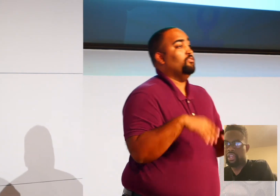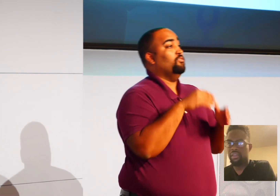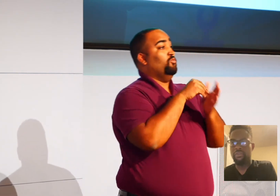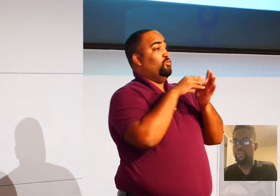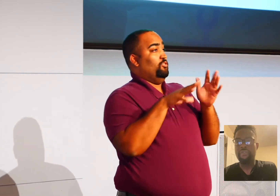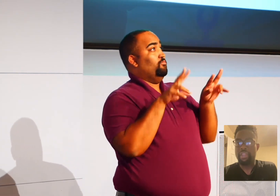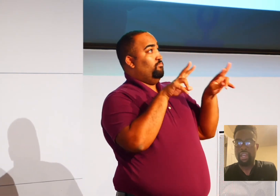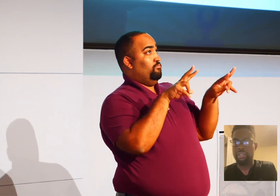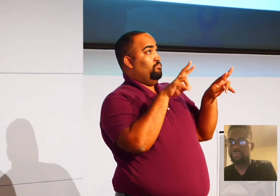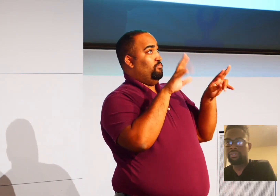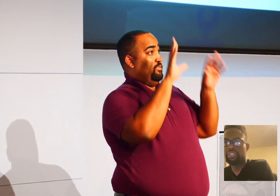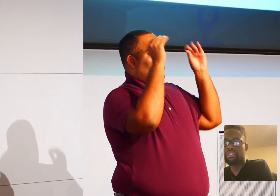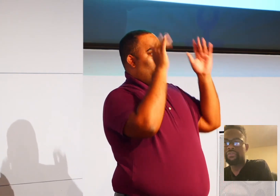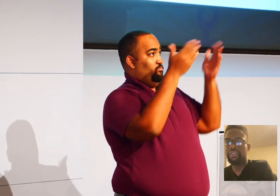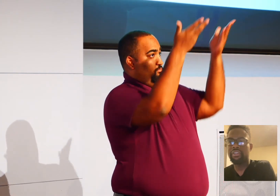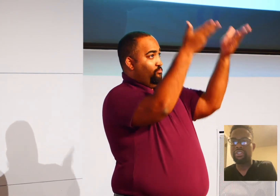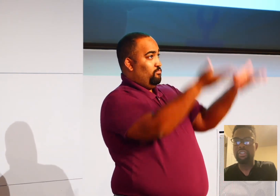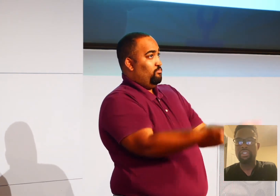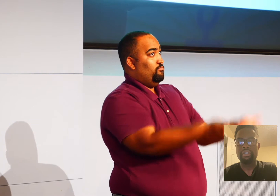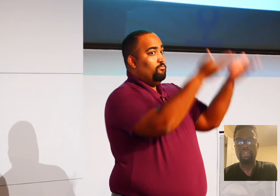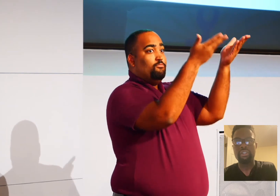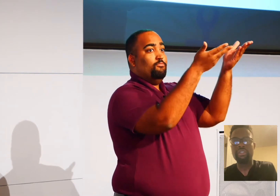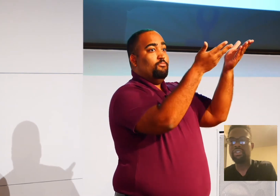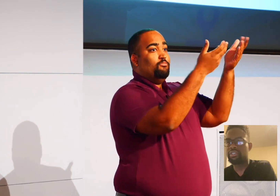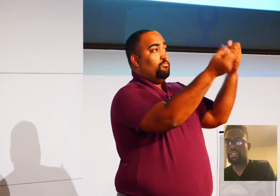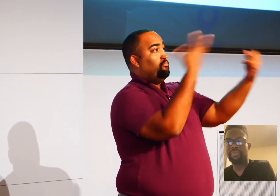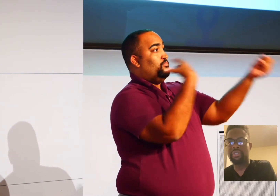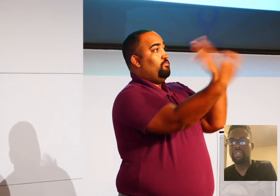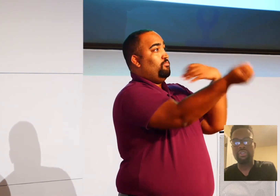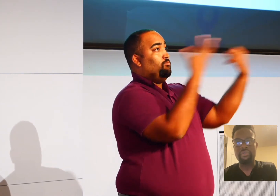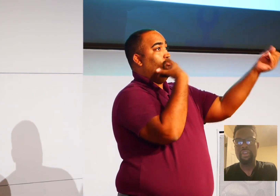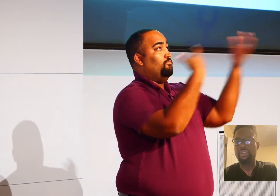or even now, you're just in front of your teacher, and your teacher's just presenting random